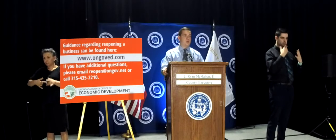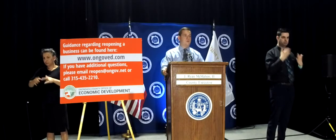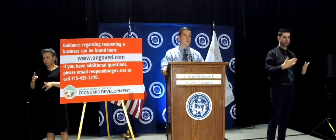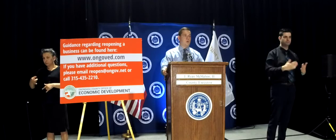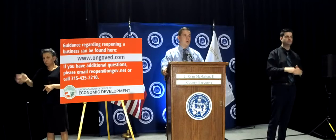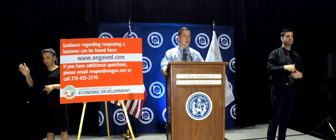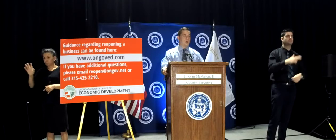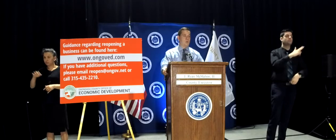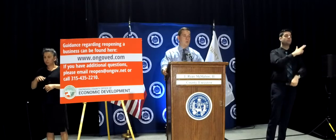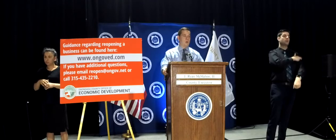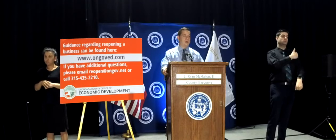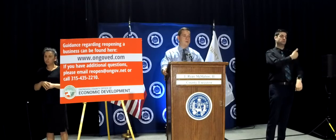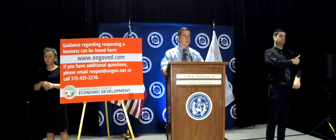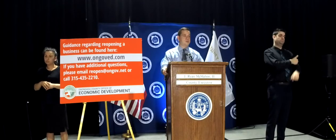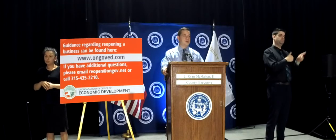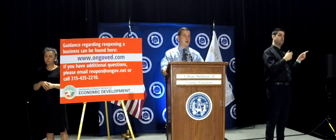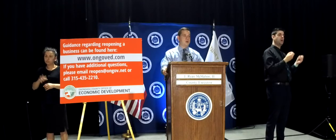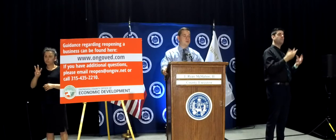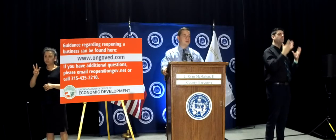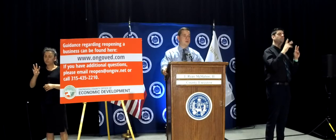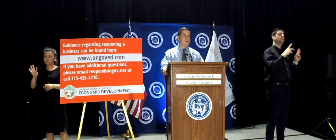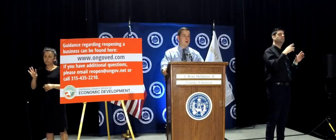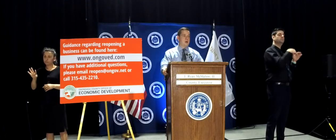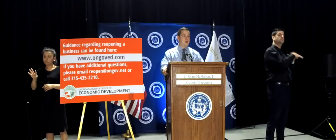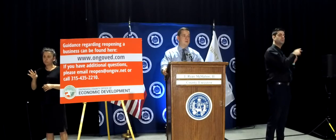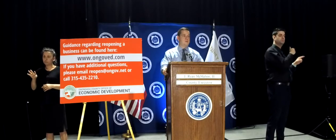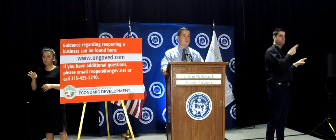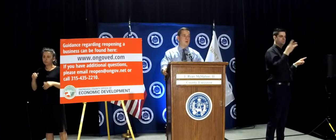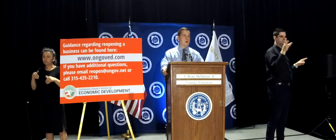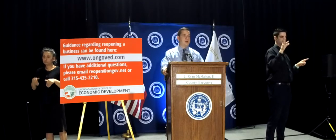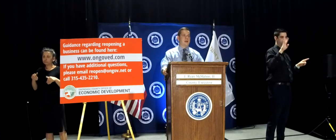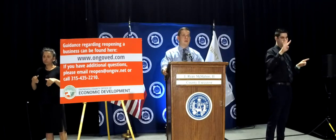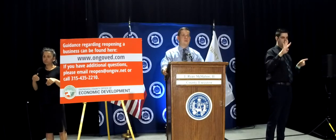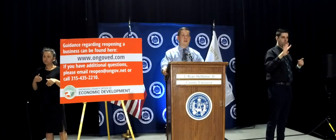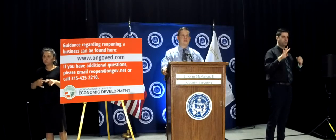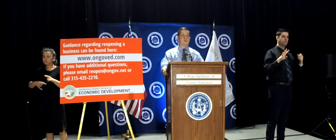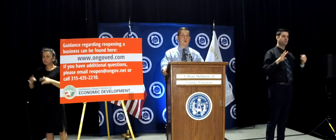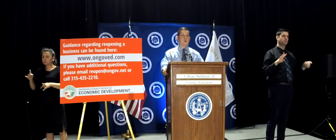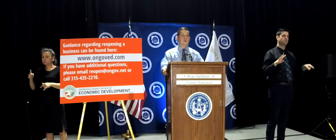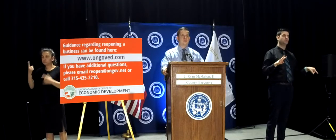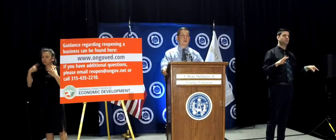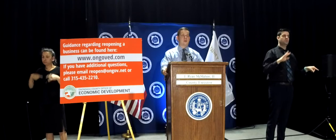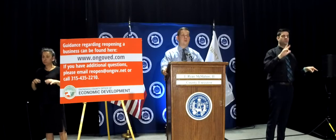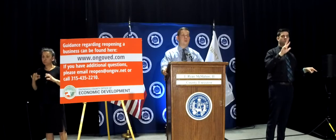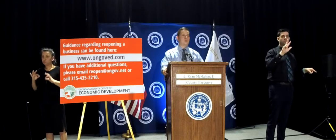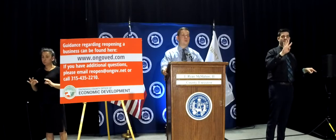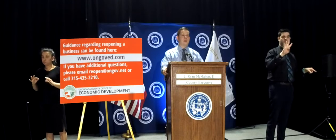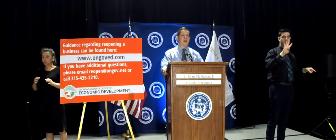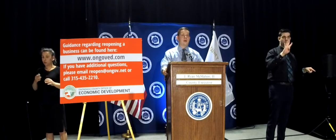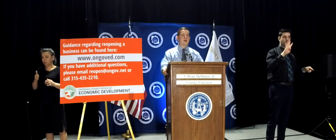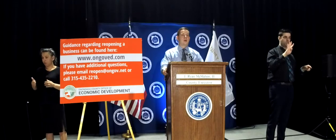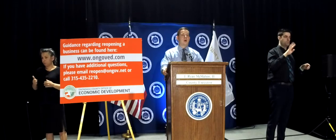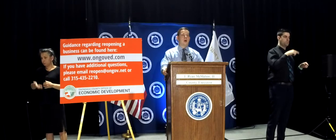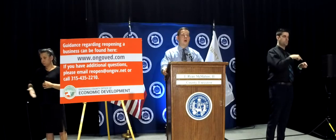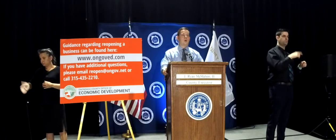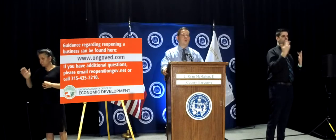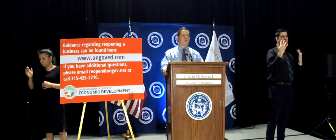about 34 are waiting discharge for a negative test of COVID. These are individuals